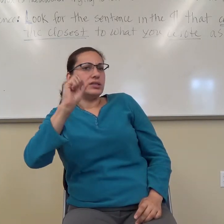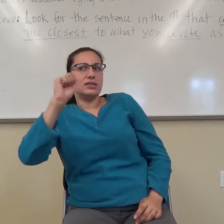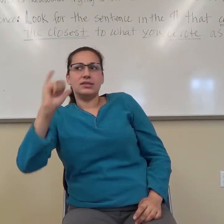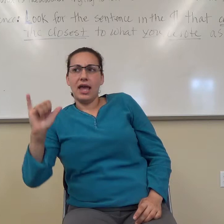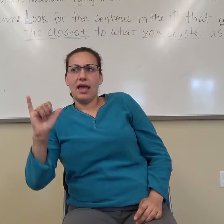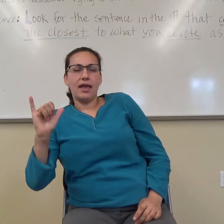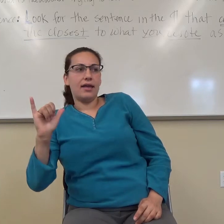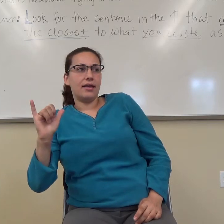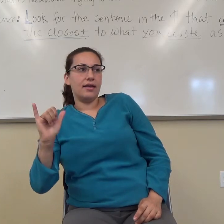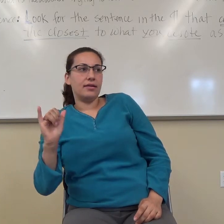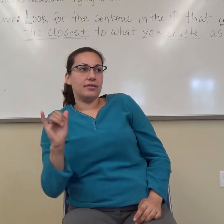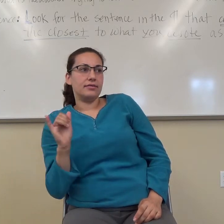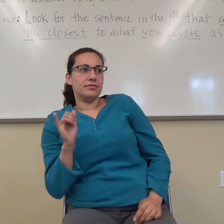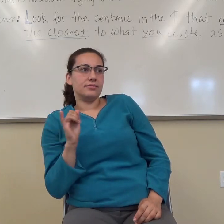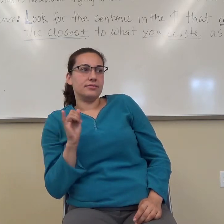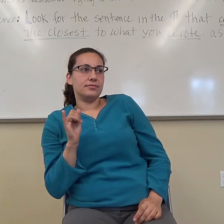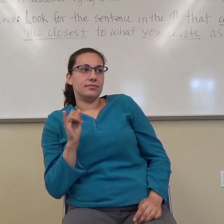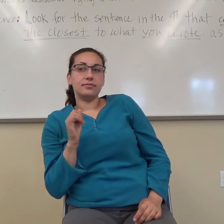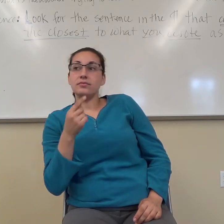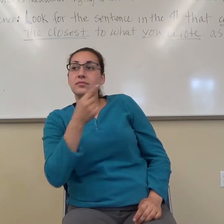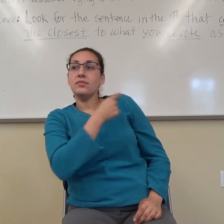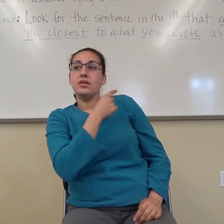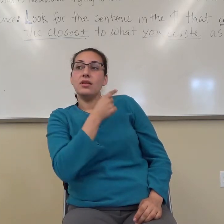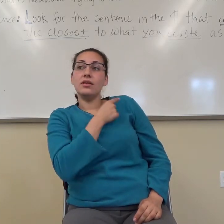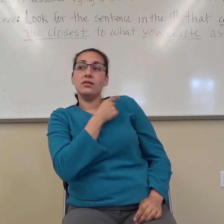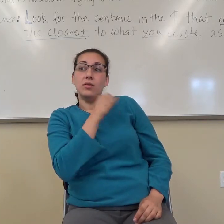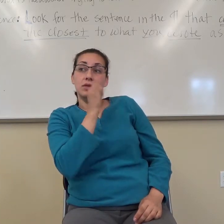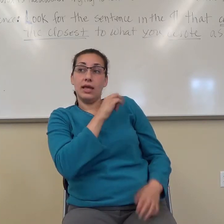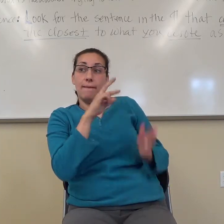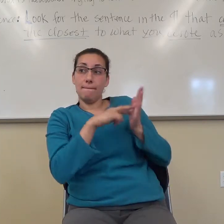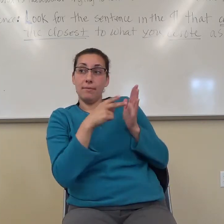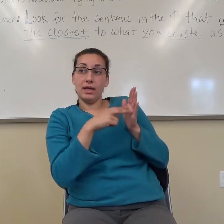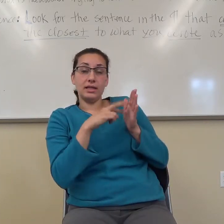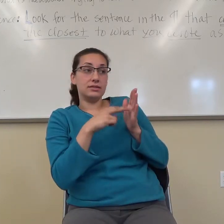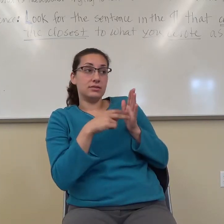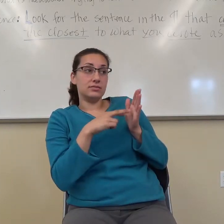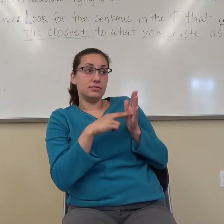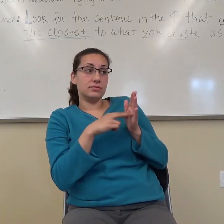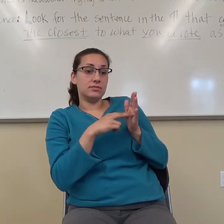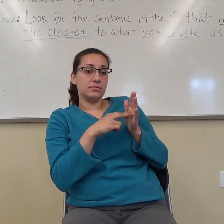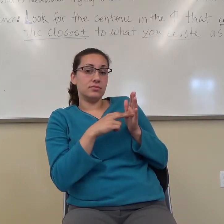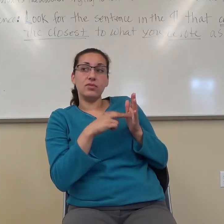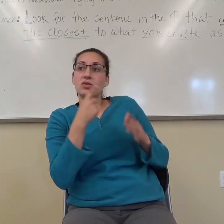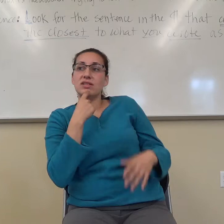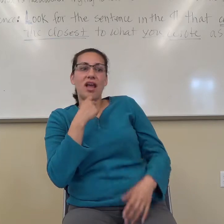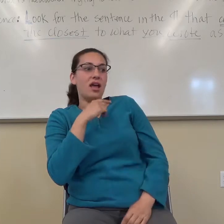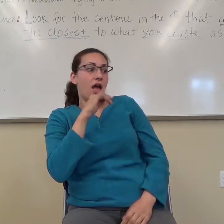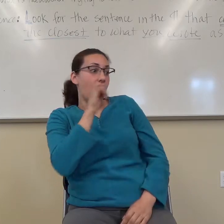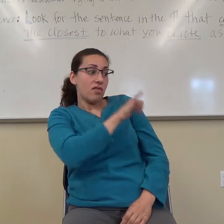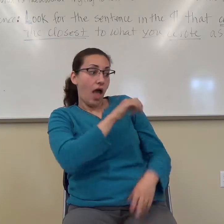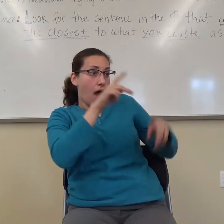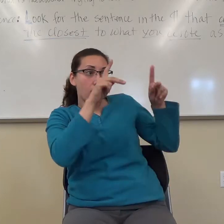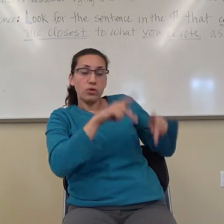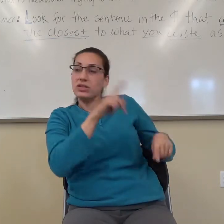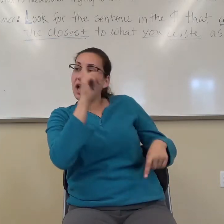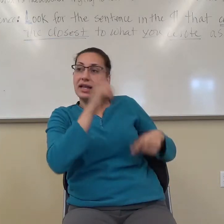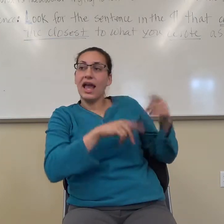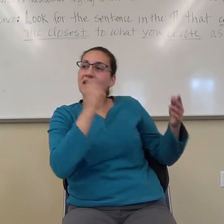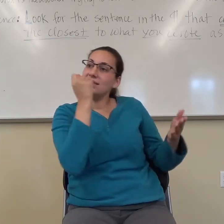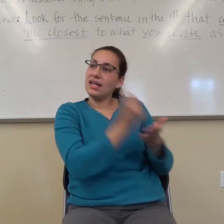It's exactly what it means. What they're saying is that person can't give that testimony in court because they heard